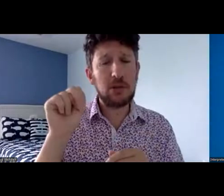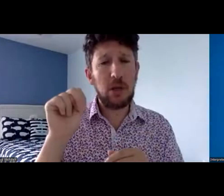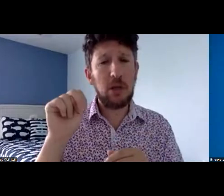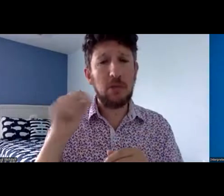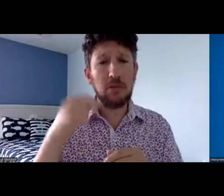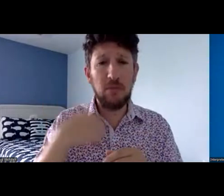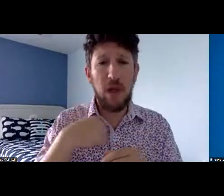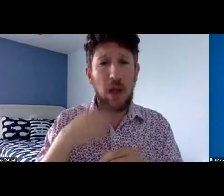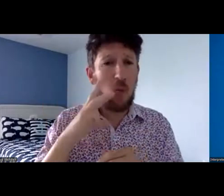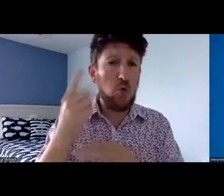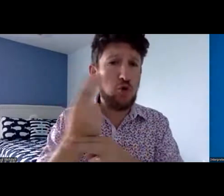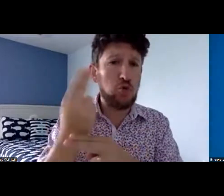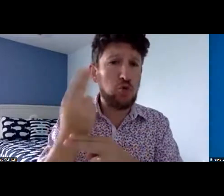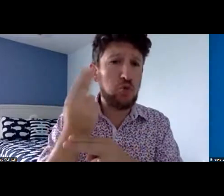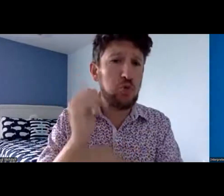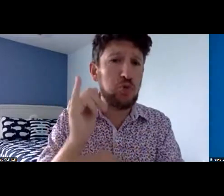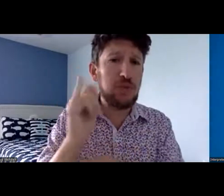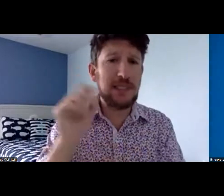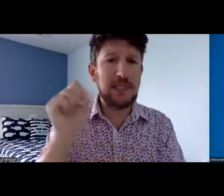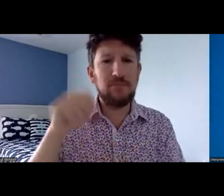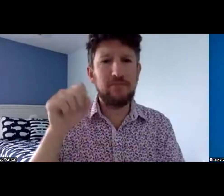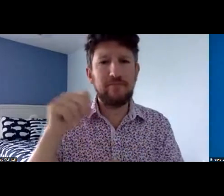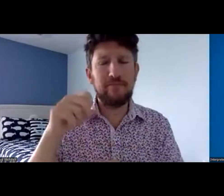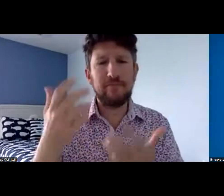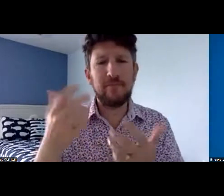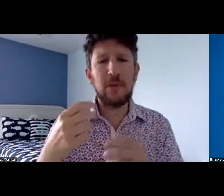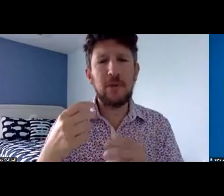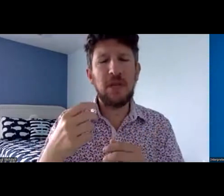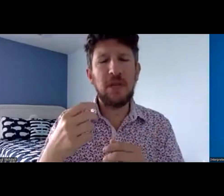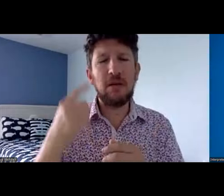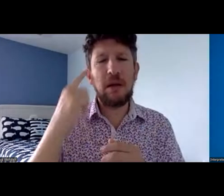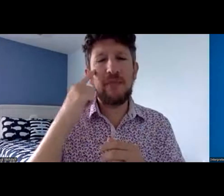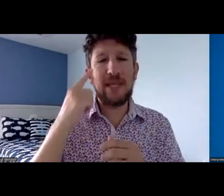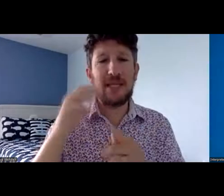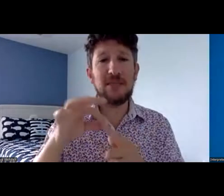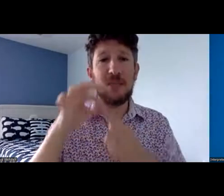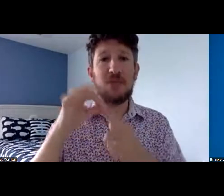the Woodcock-Johnson, I would use it.